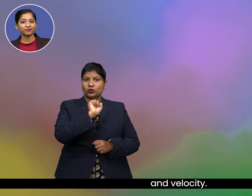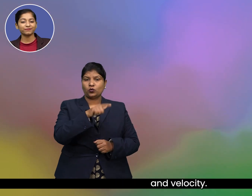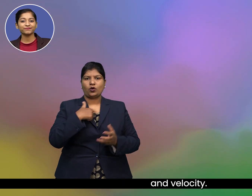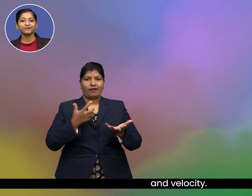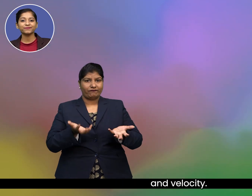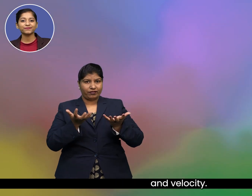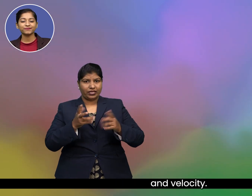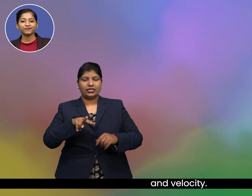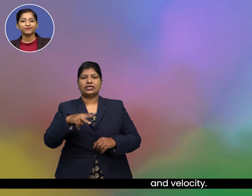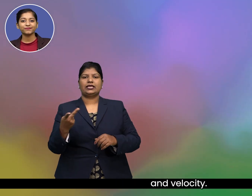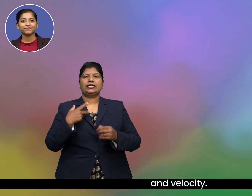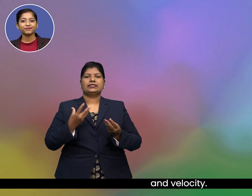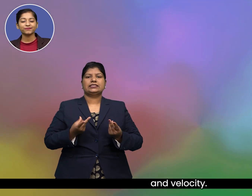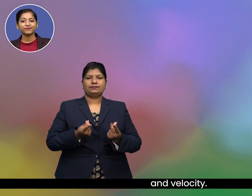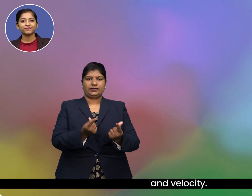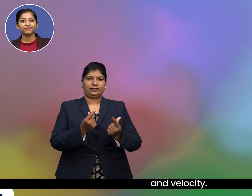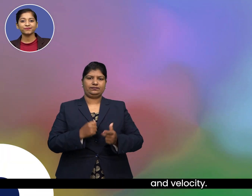velocity.